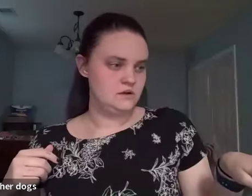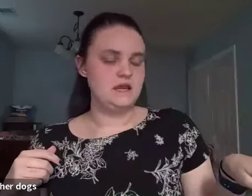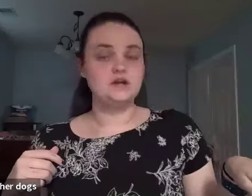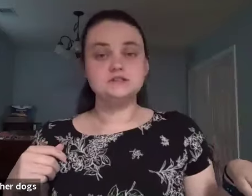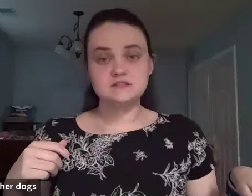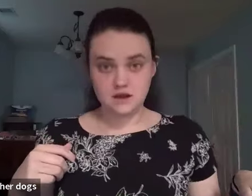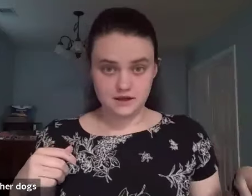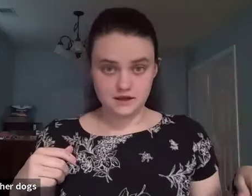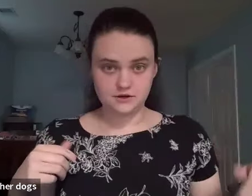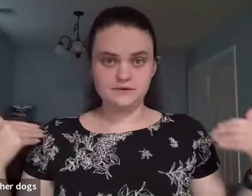We had our tired,